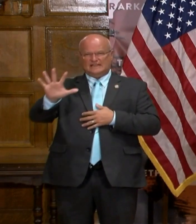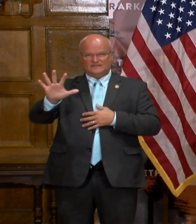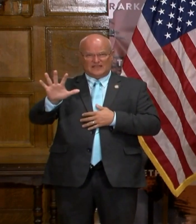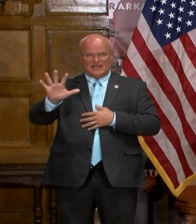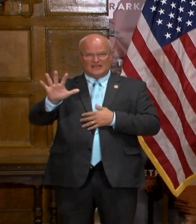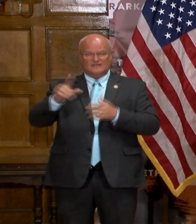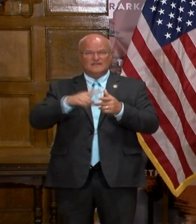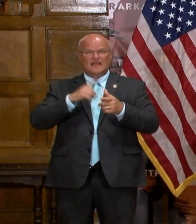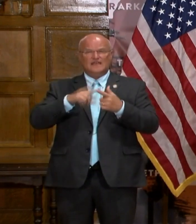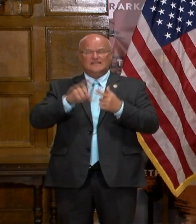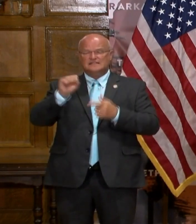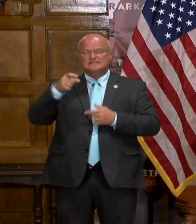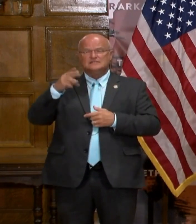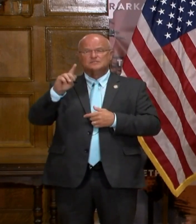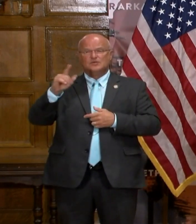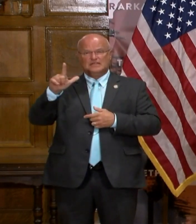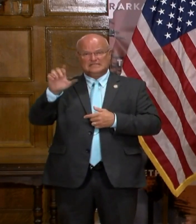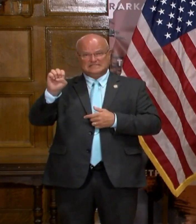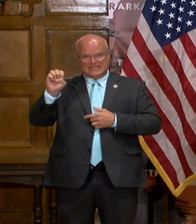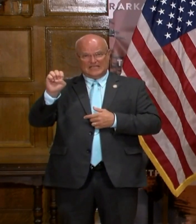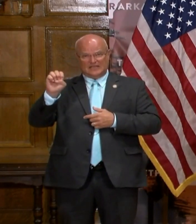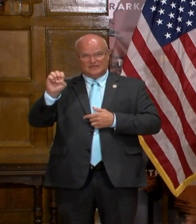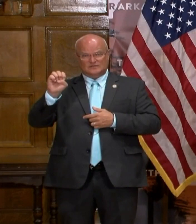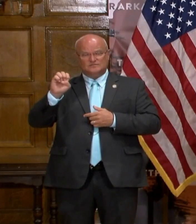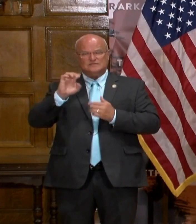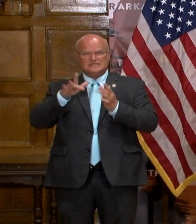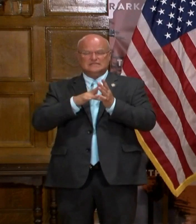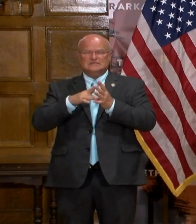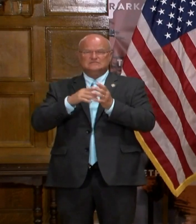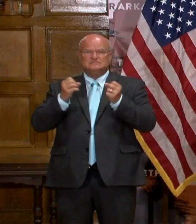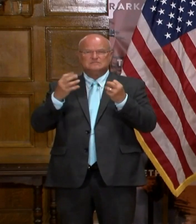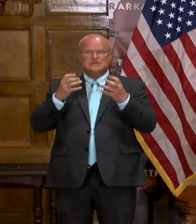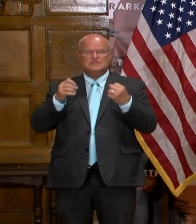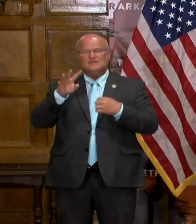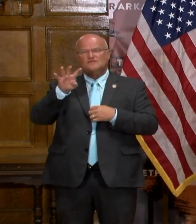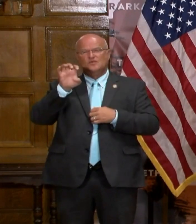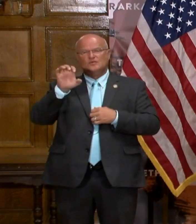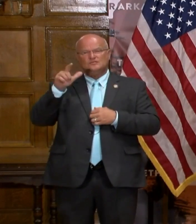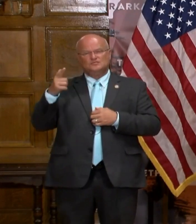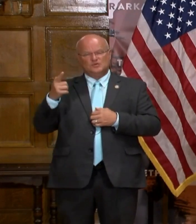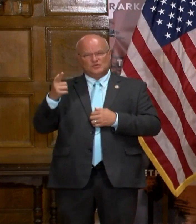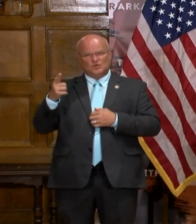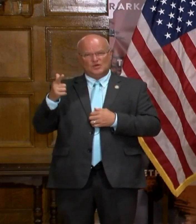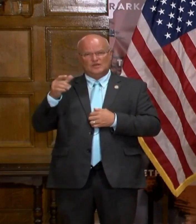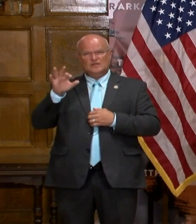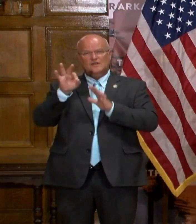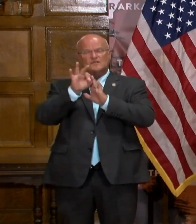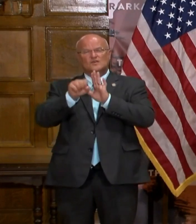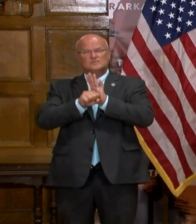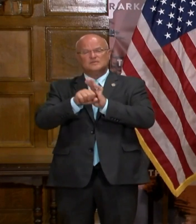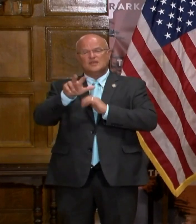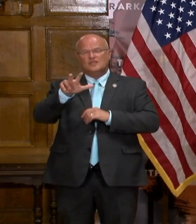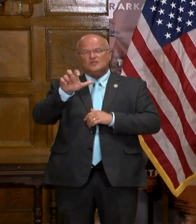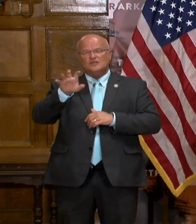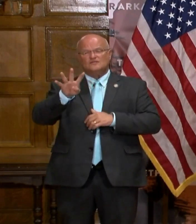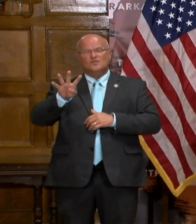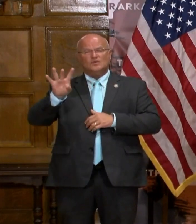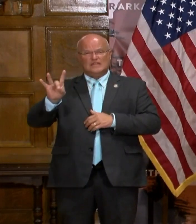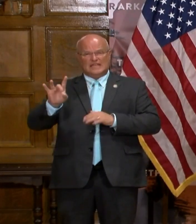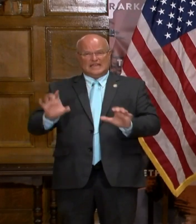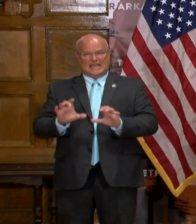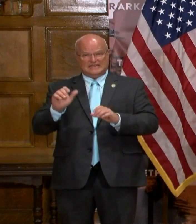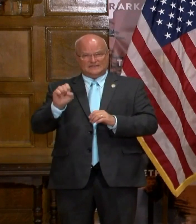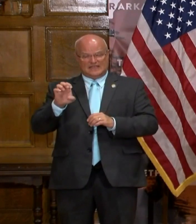495. Then it goes to Springdale, another center of population, 421. Fort Smith, 348